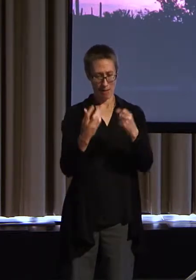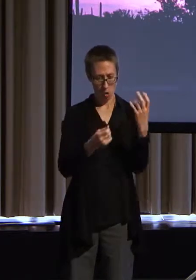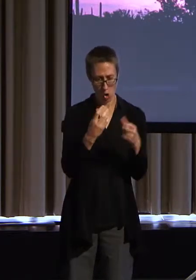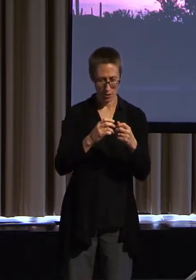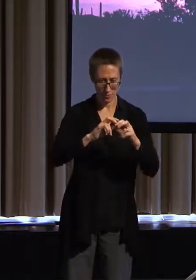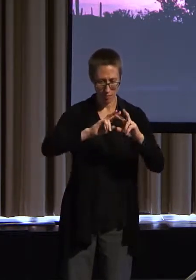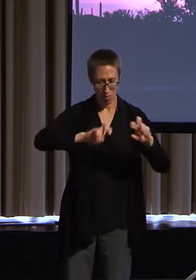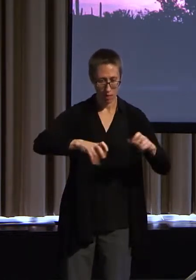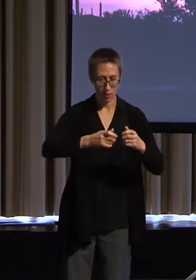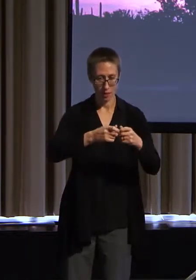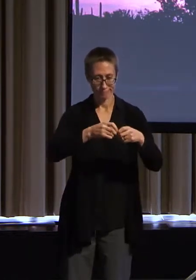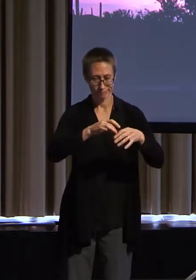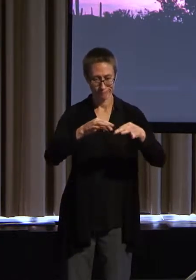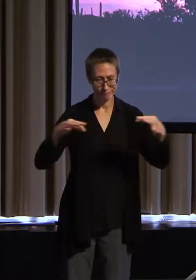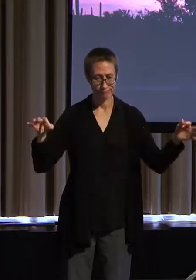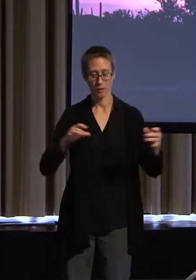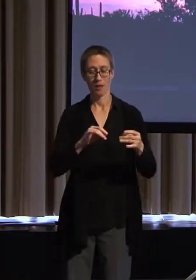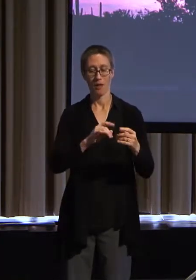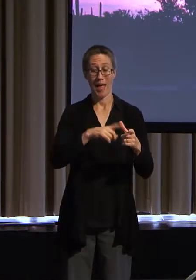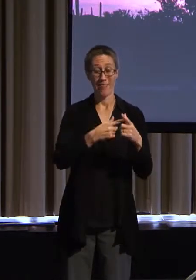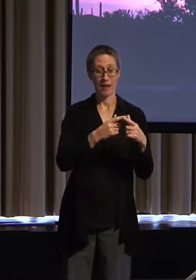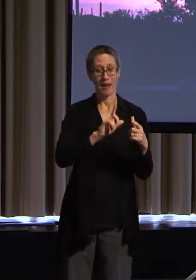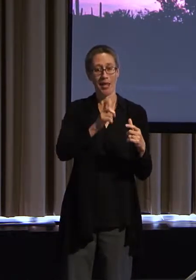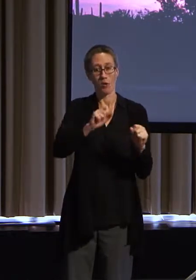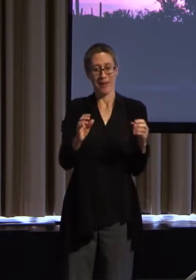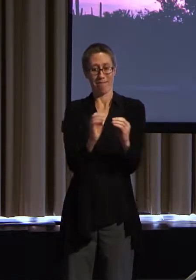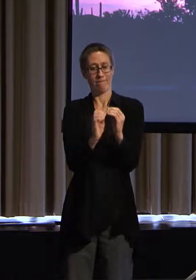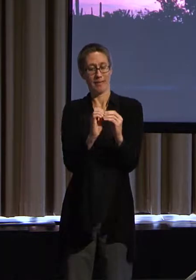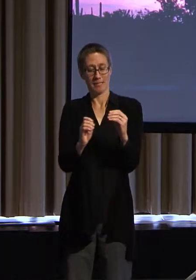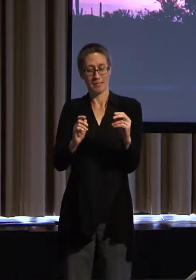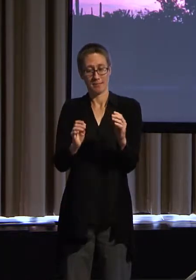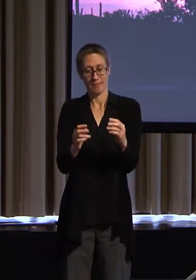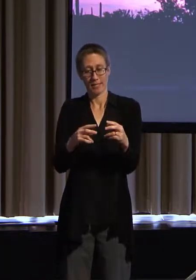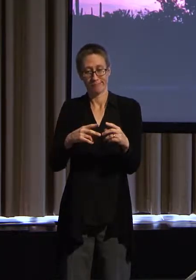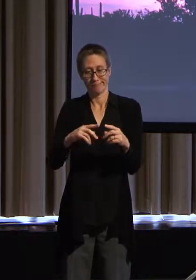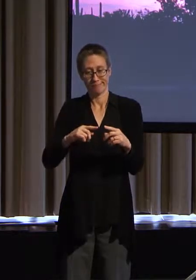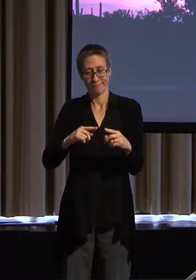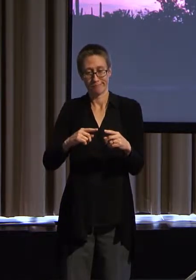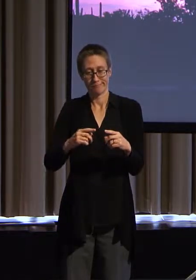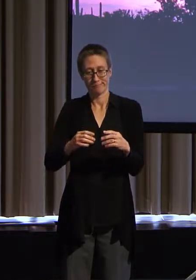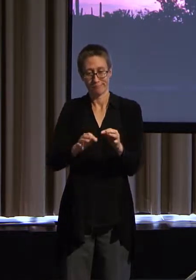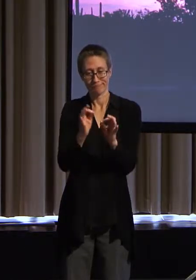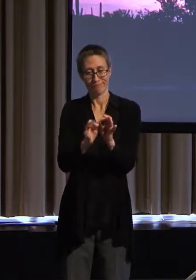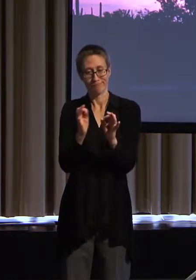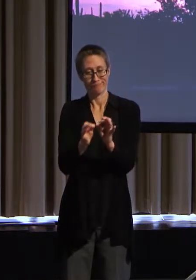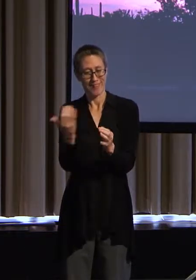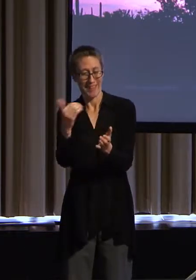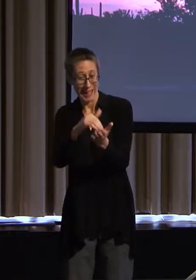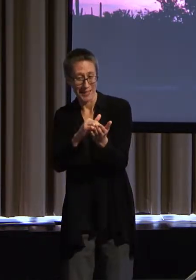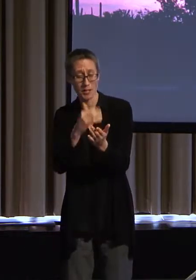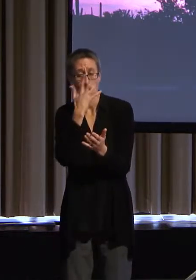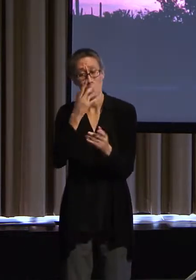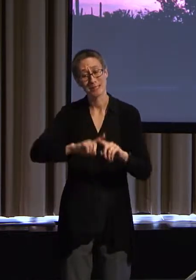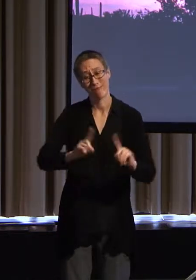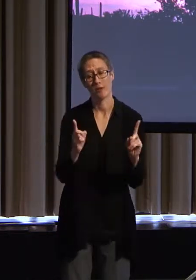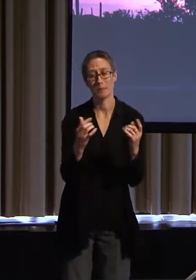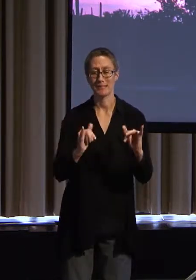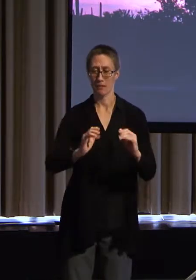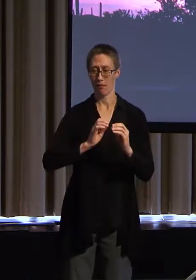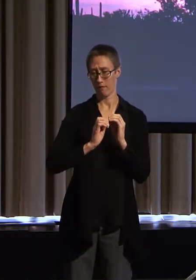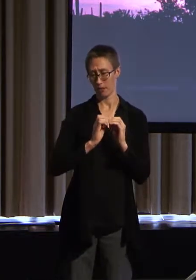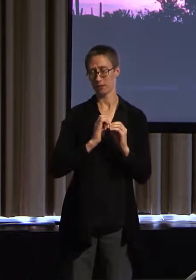think about mending, especially when it came to those of us who live in multiple worlds at once. How could we weave in